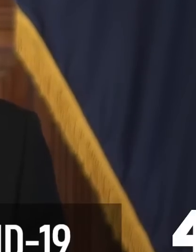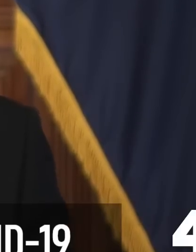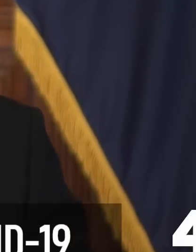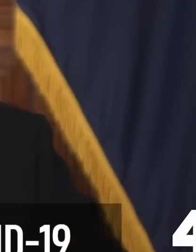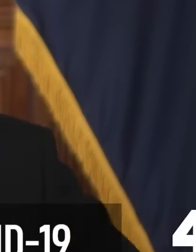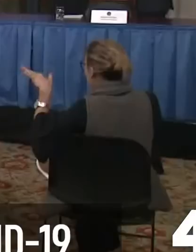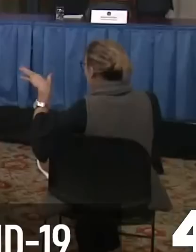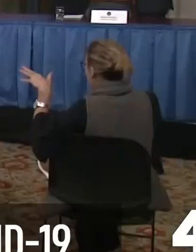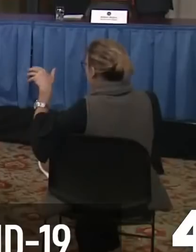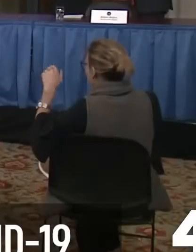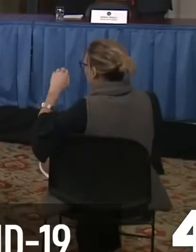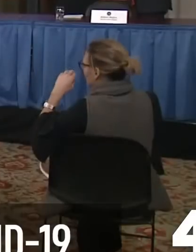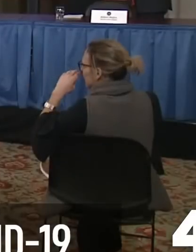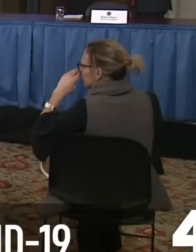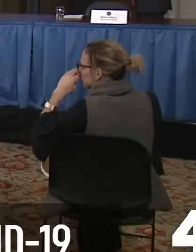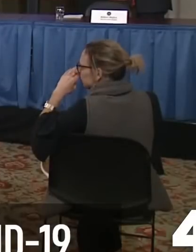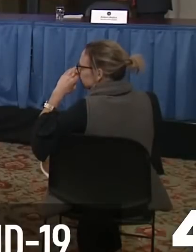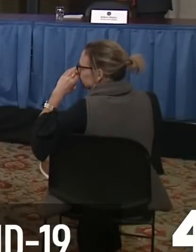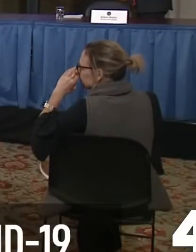ever.